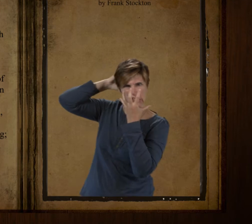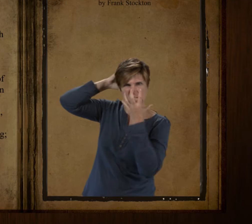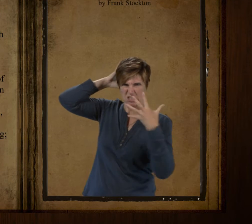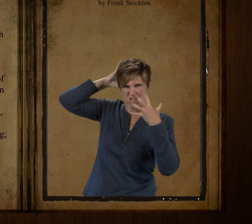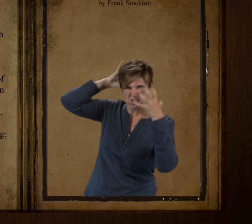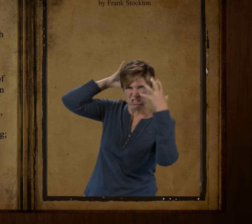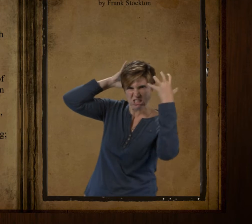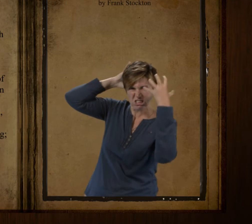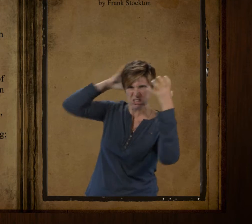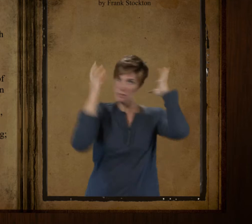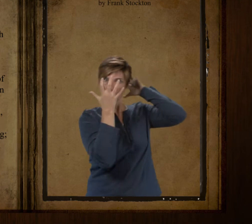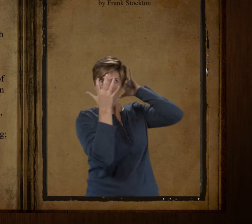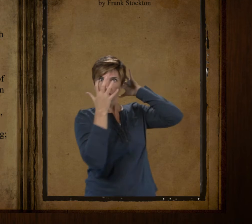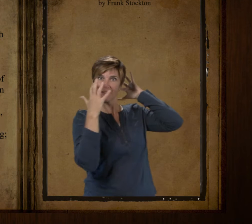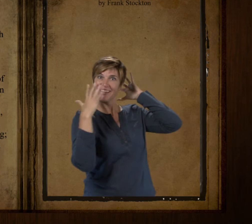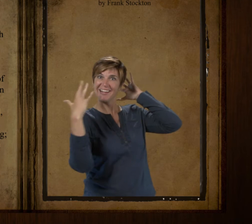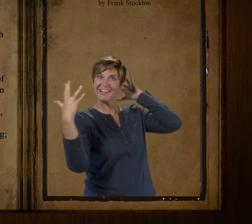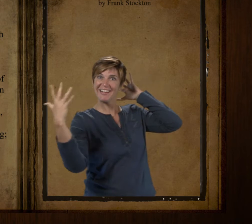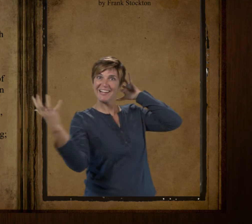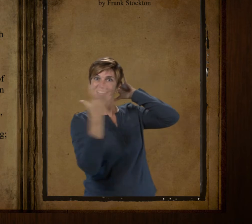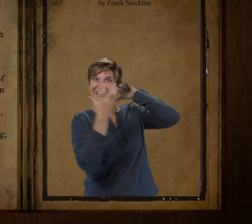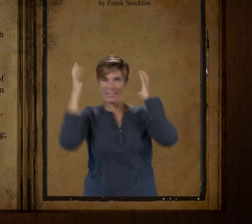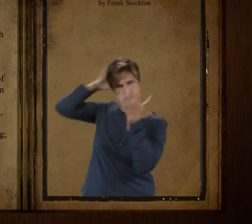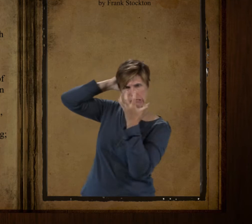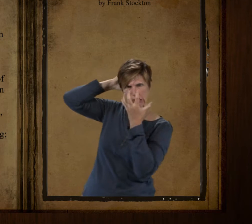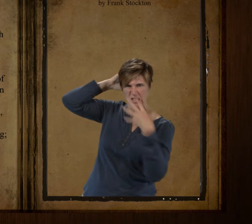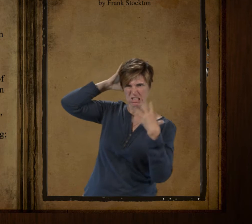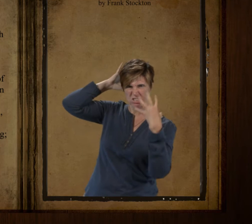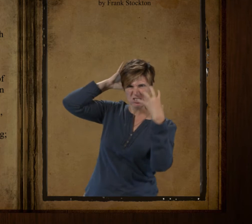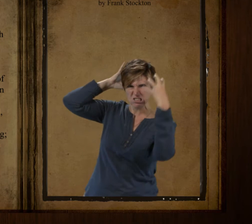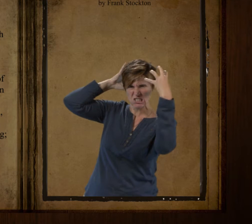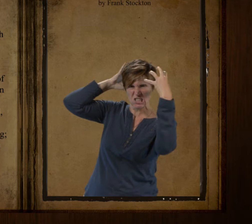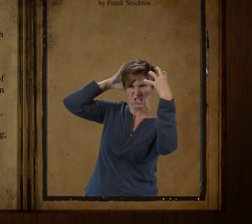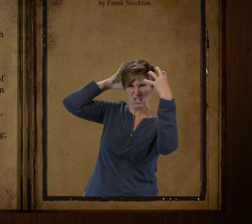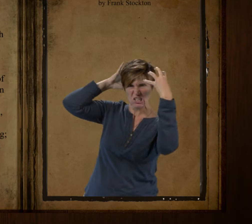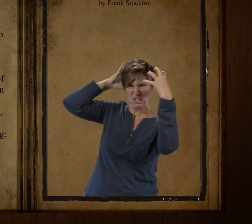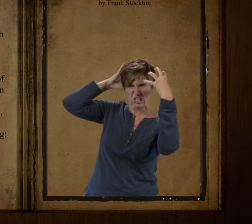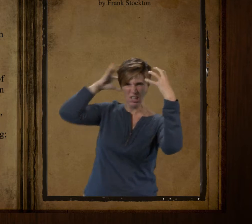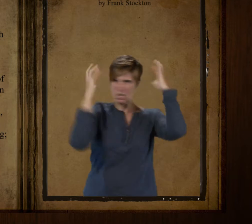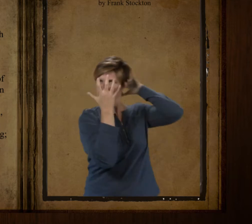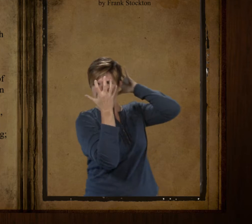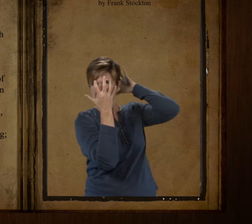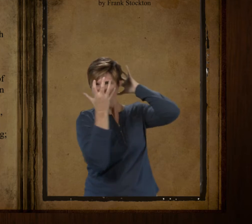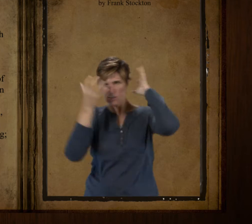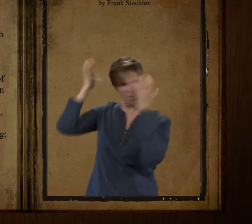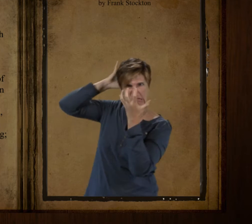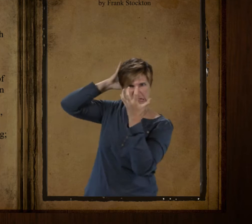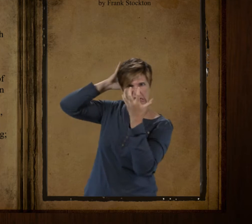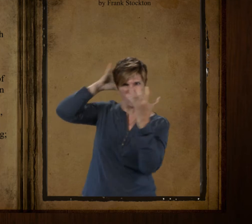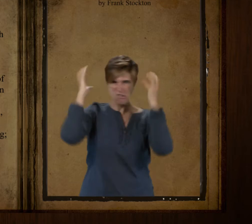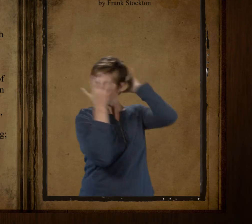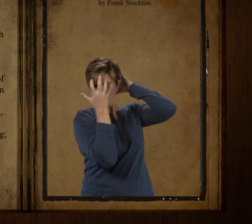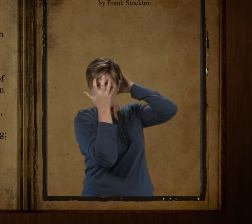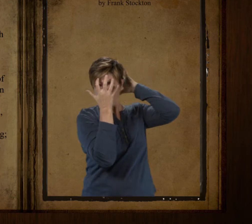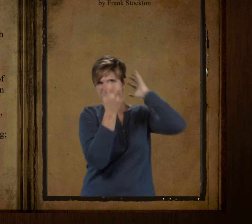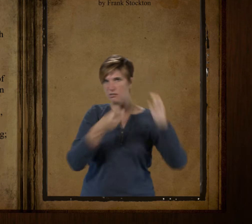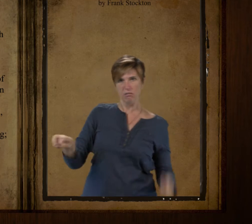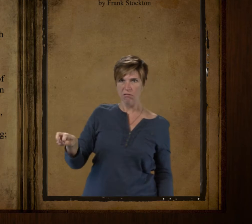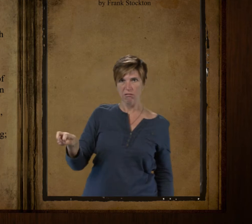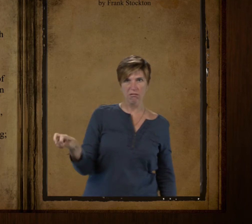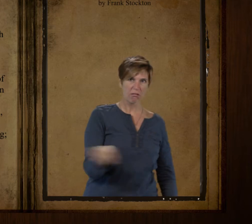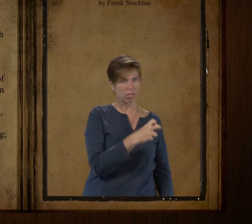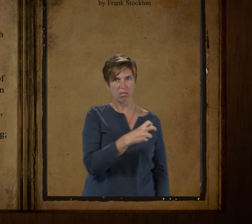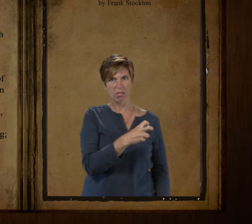polished and sharpened by the progressiveness of distant Latin neighbors, were still large,